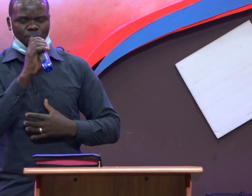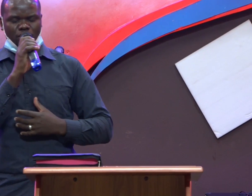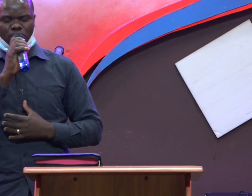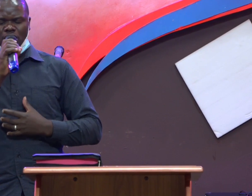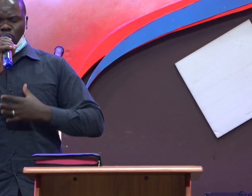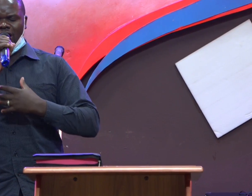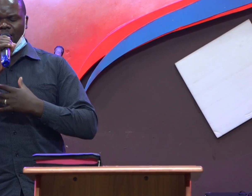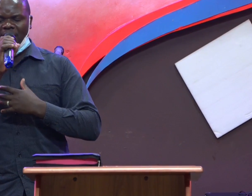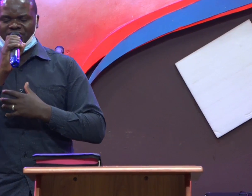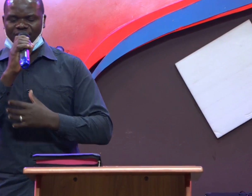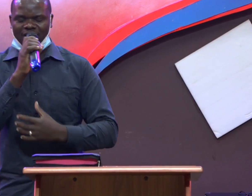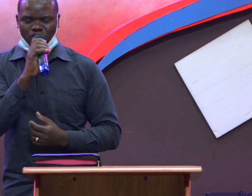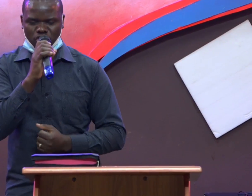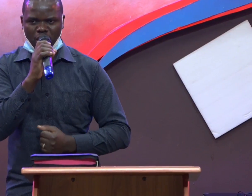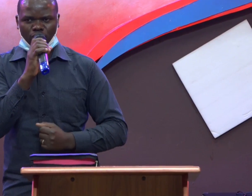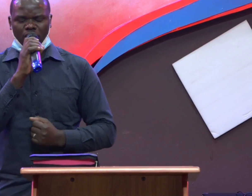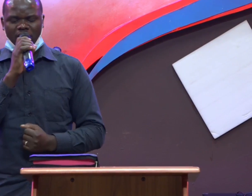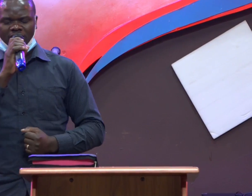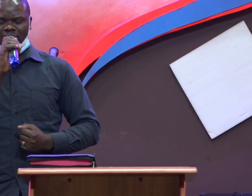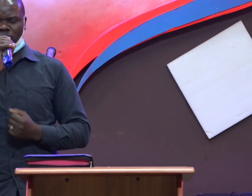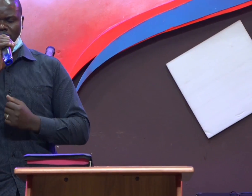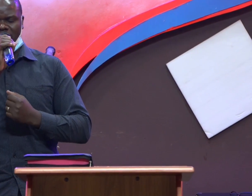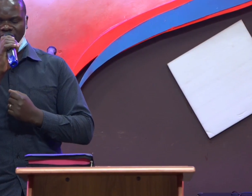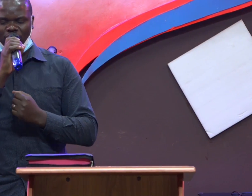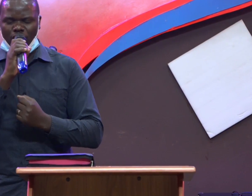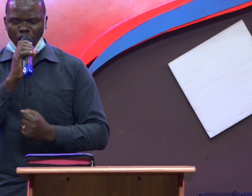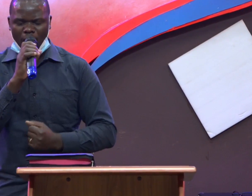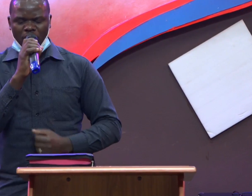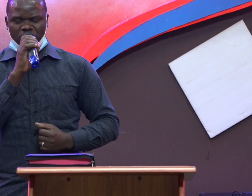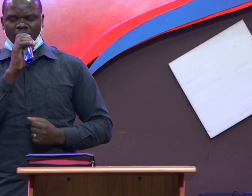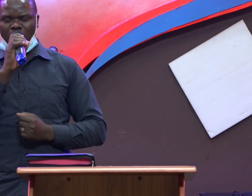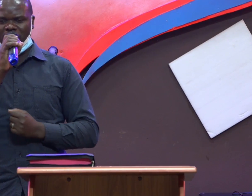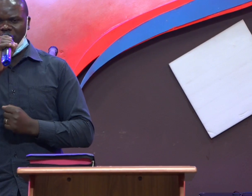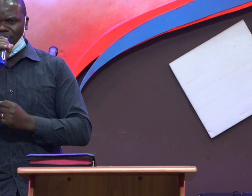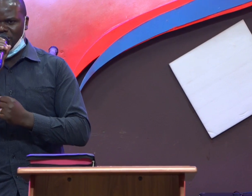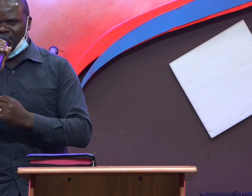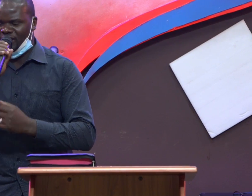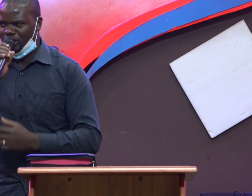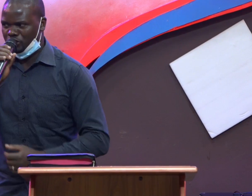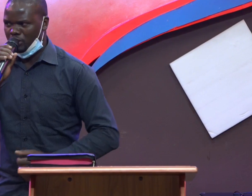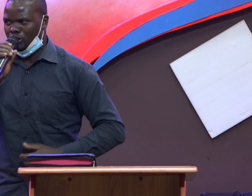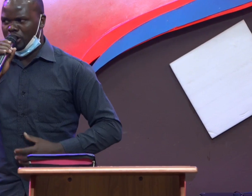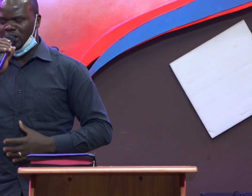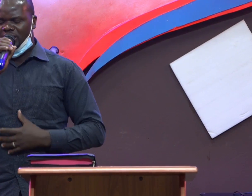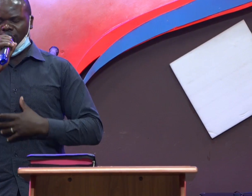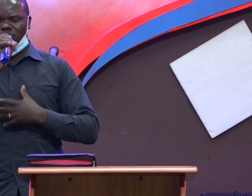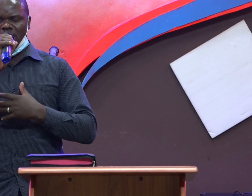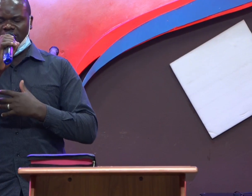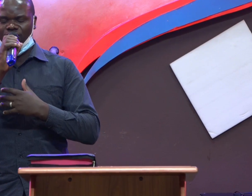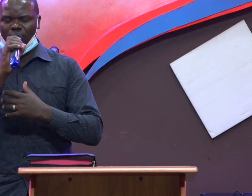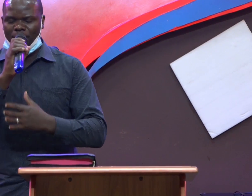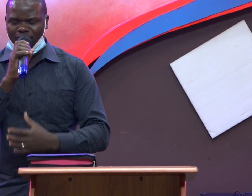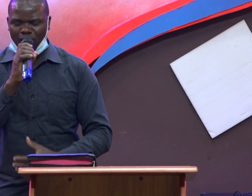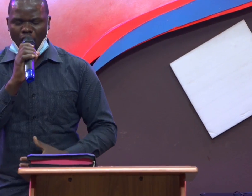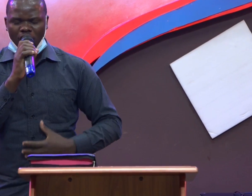Holy Spirit to help us, heavenly King of glory, that we may develop in our inner being, heavenly King of glory, that we